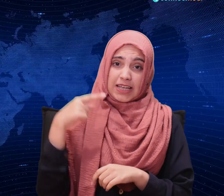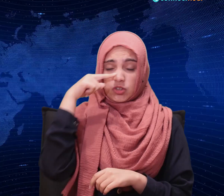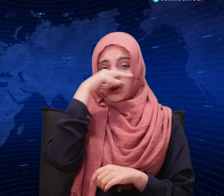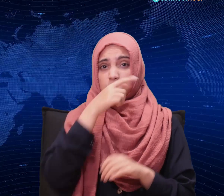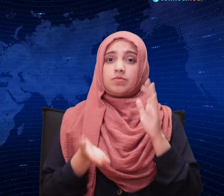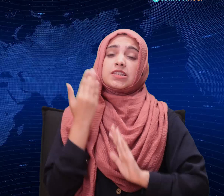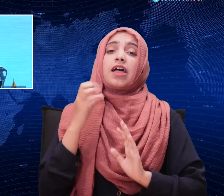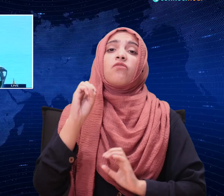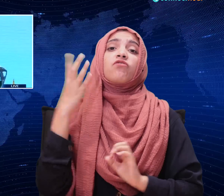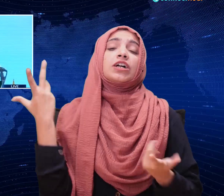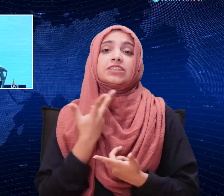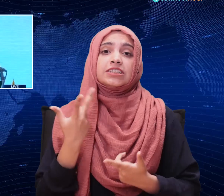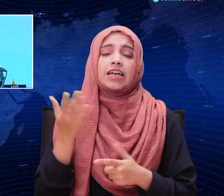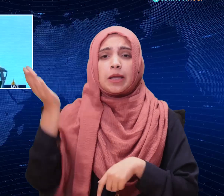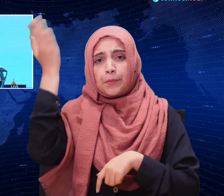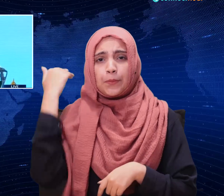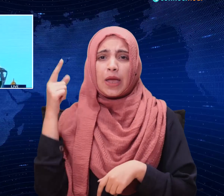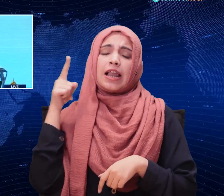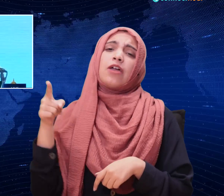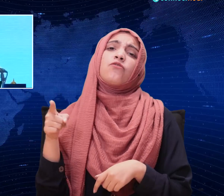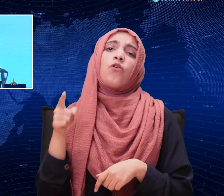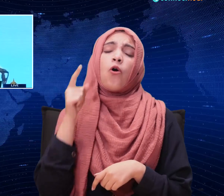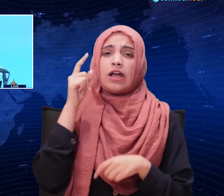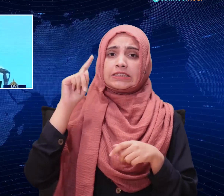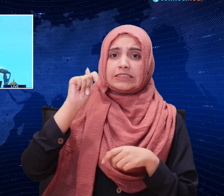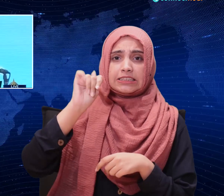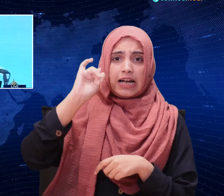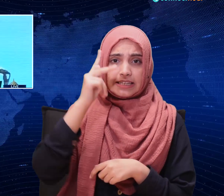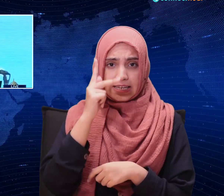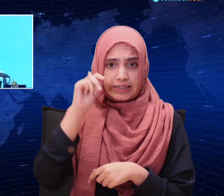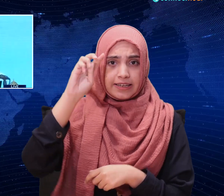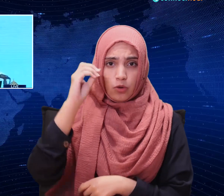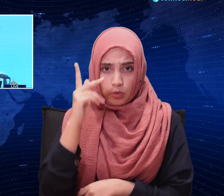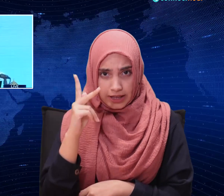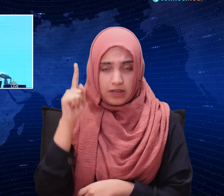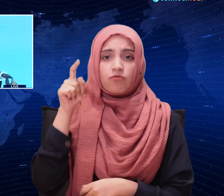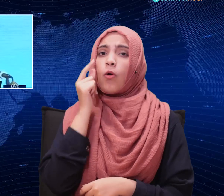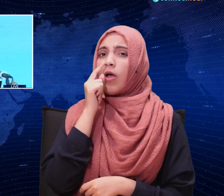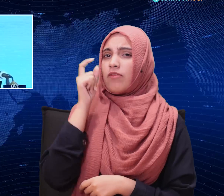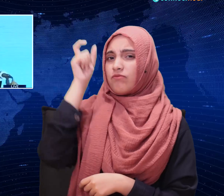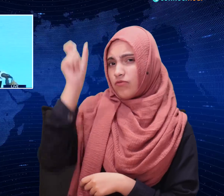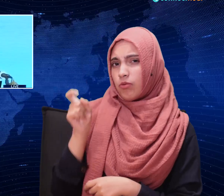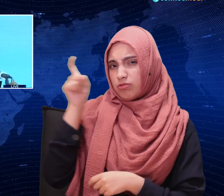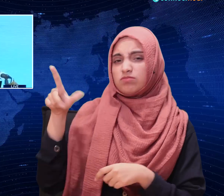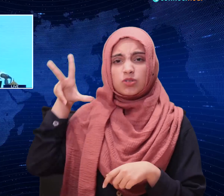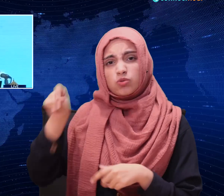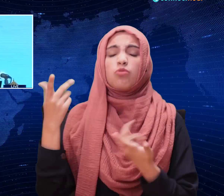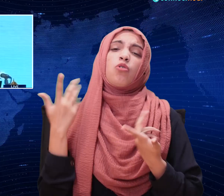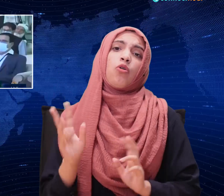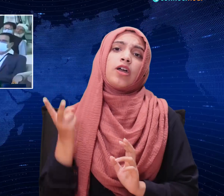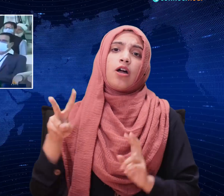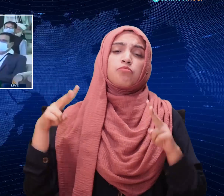female TikToker by hundreds of men near Minar-e-Pakistan earlier this month, citing the lack of